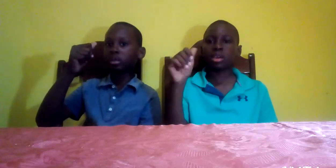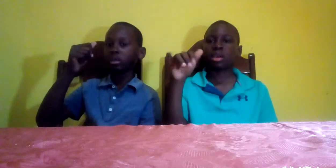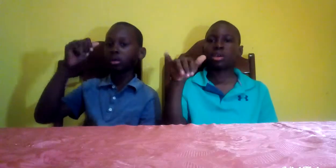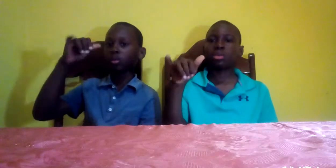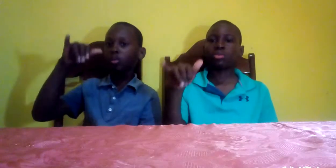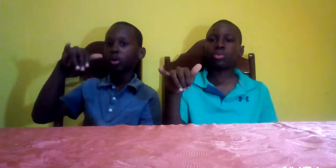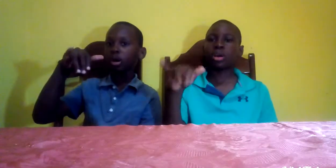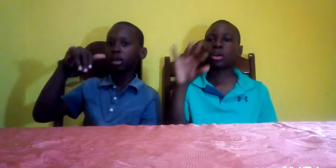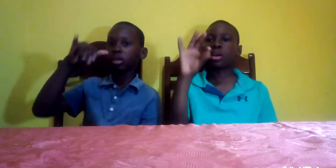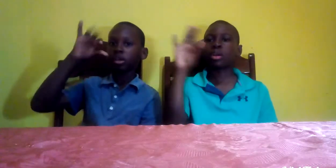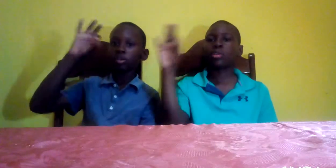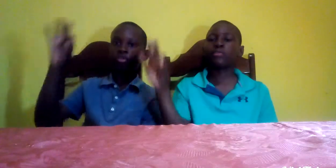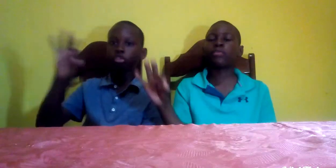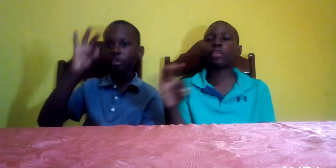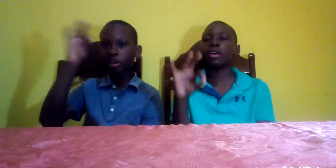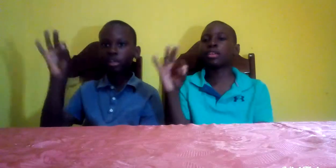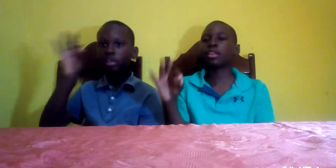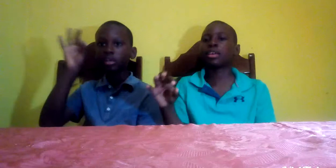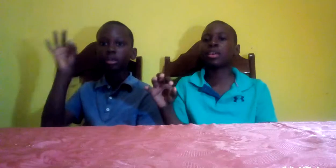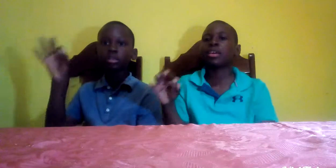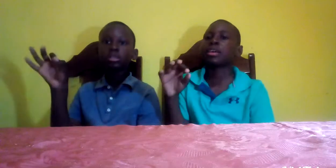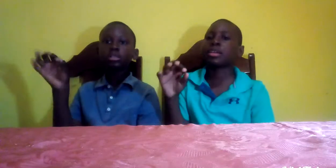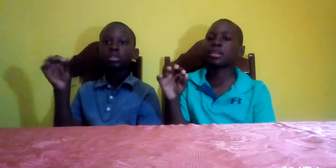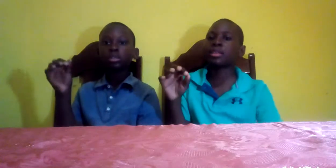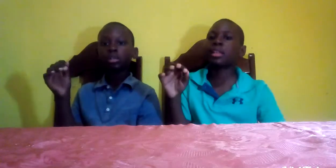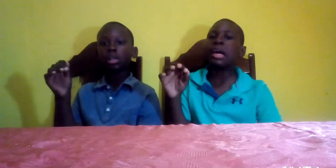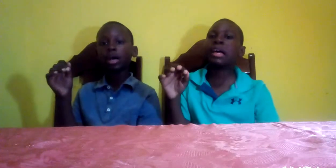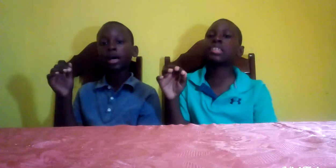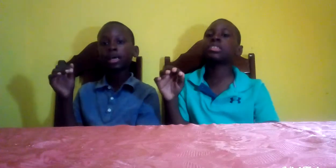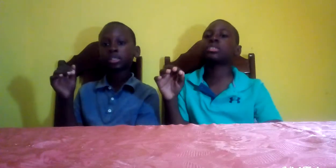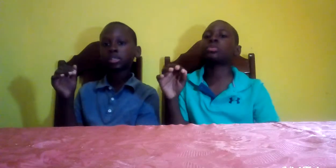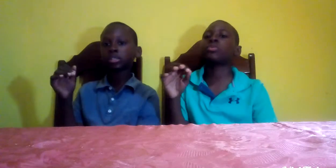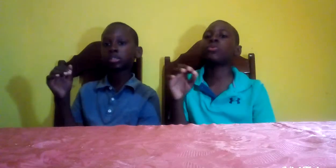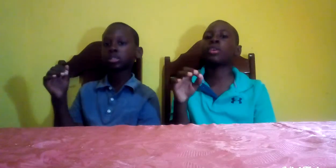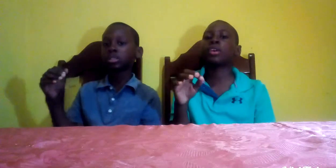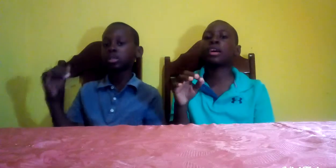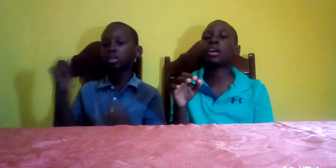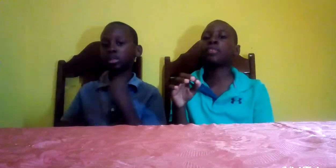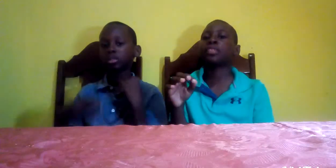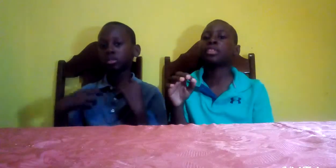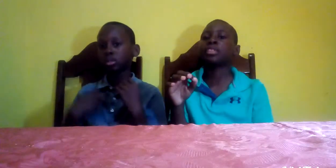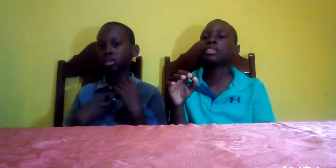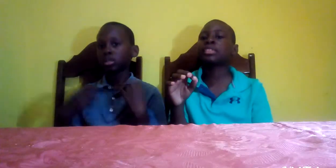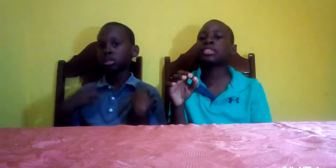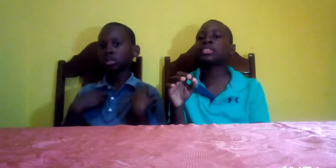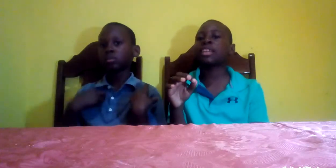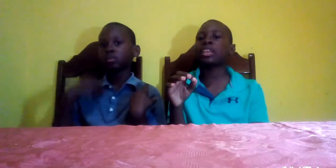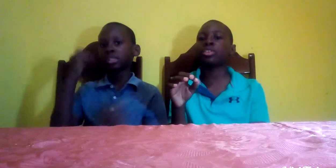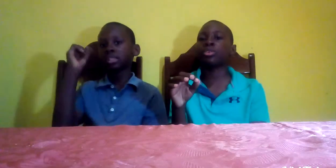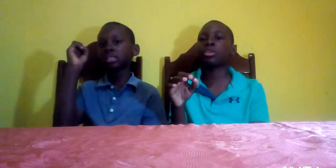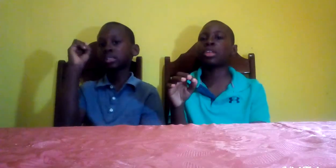y Friday and last we have suck your feet